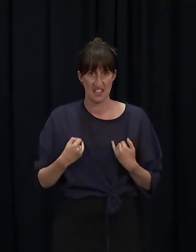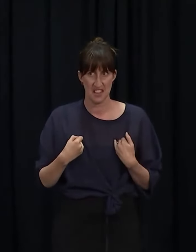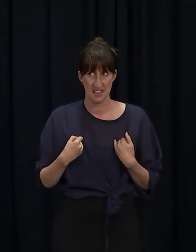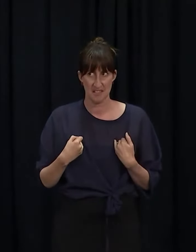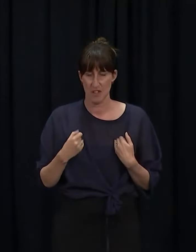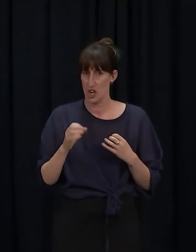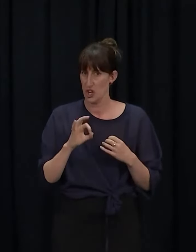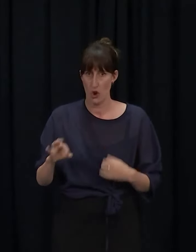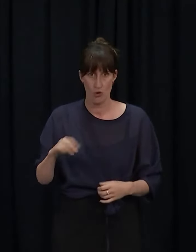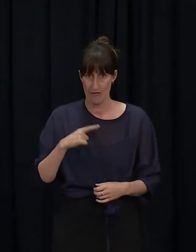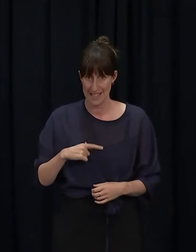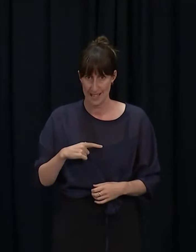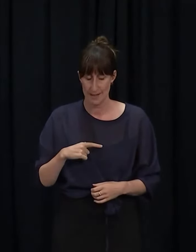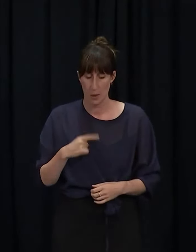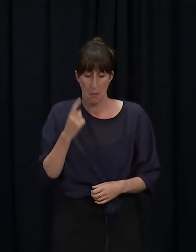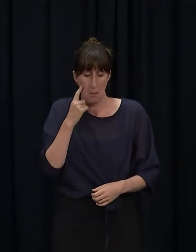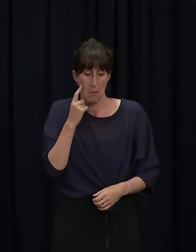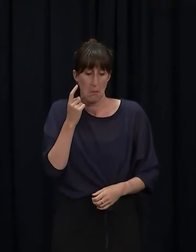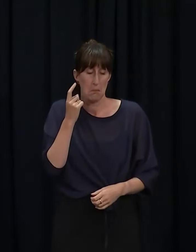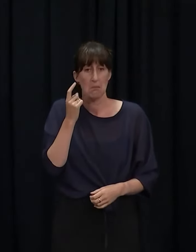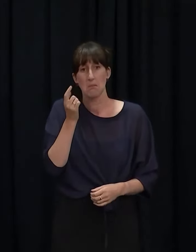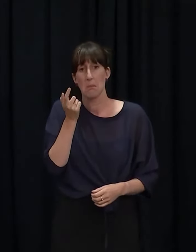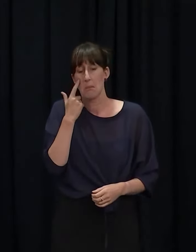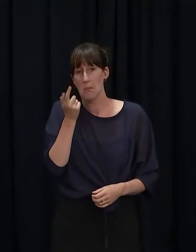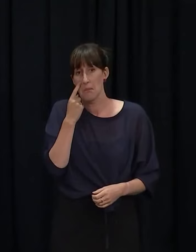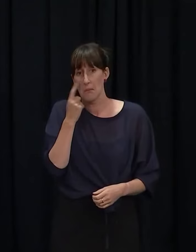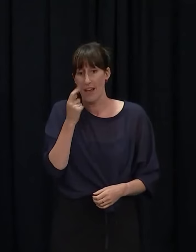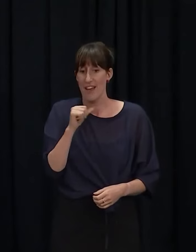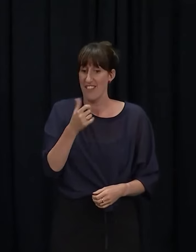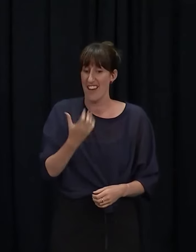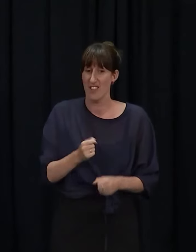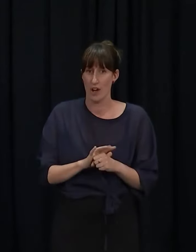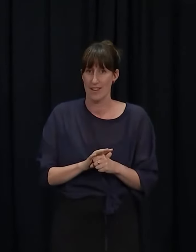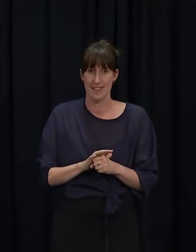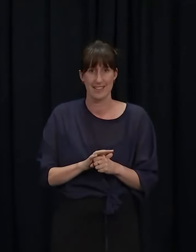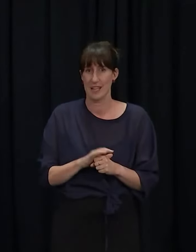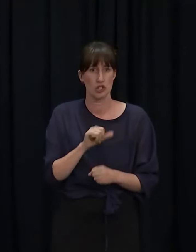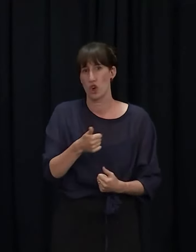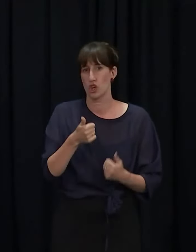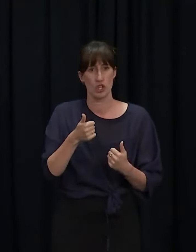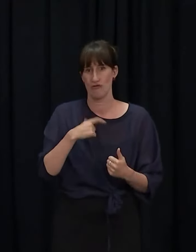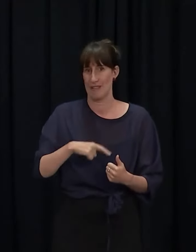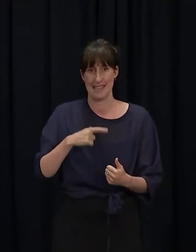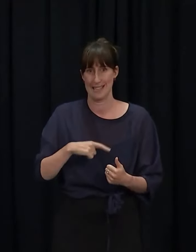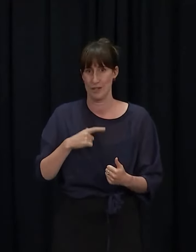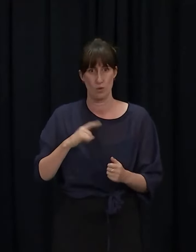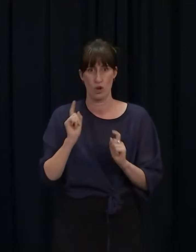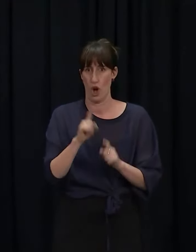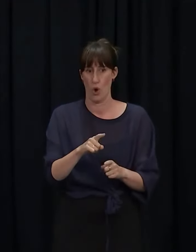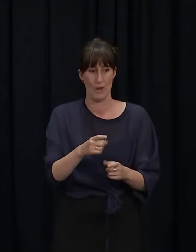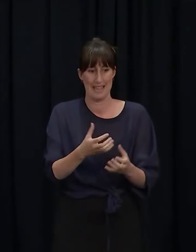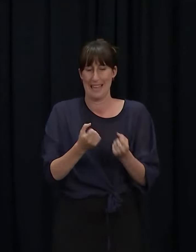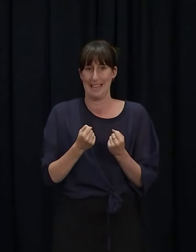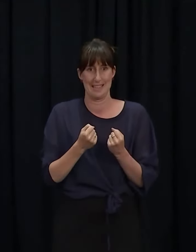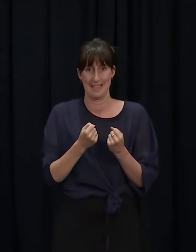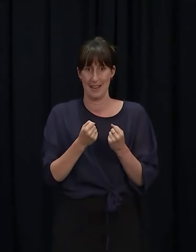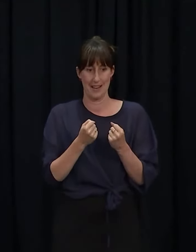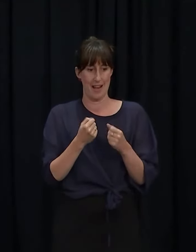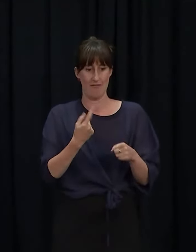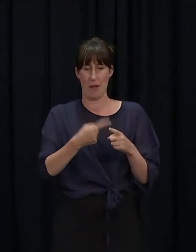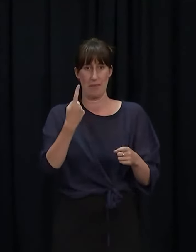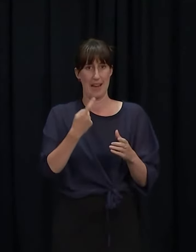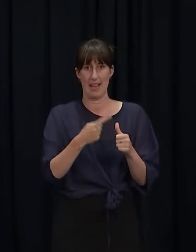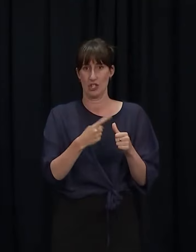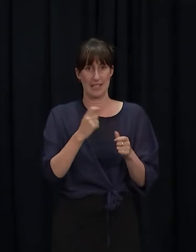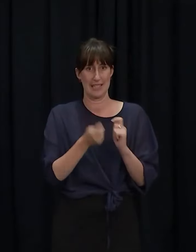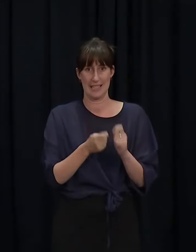use of testing resource. And also, because rapid antigen tests can produce false positives and false